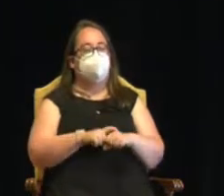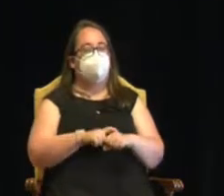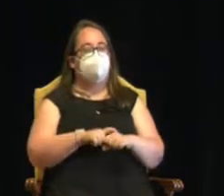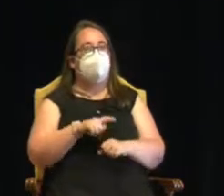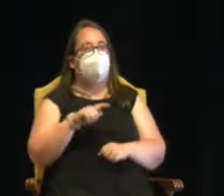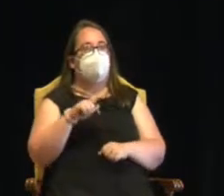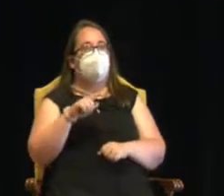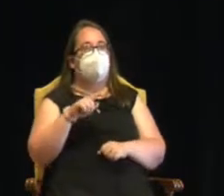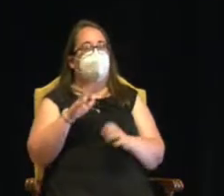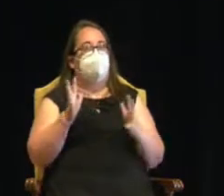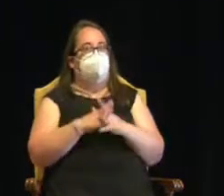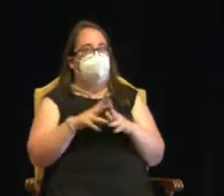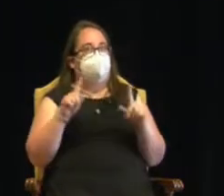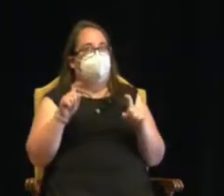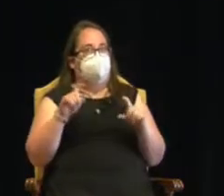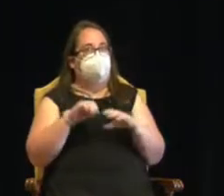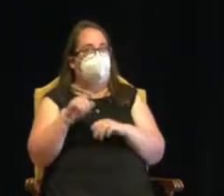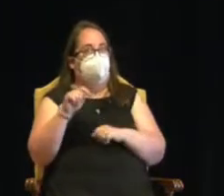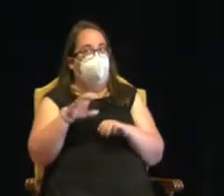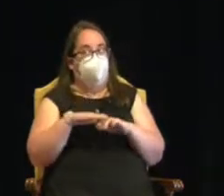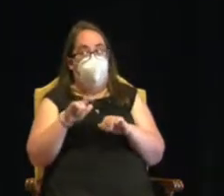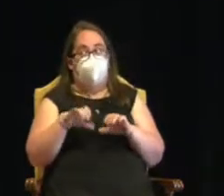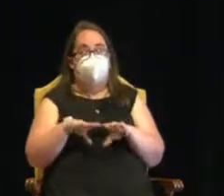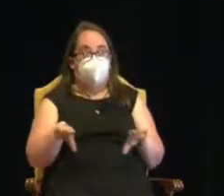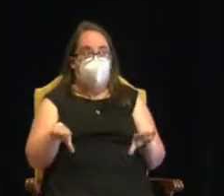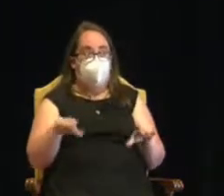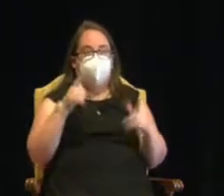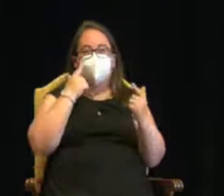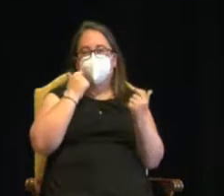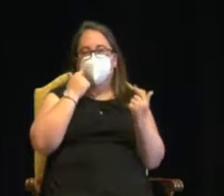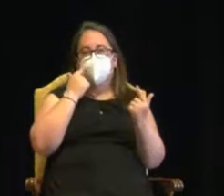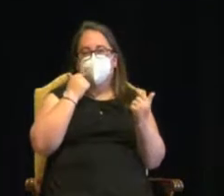in the bathroom on this floor.